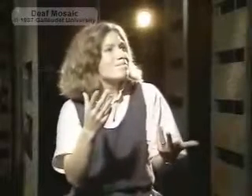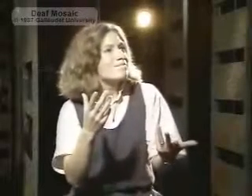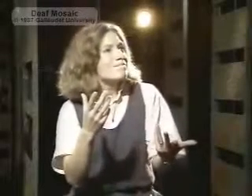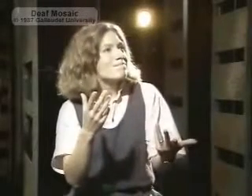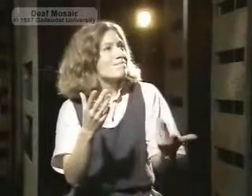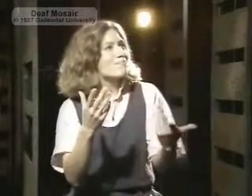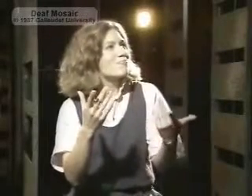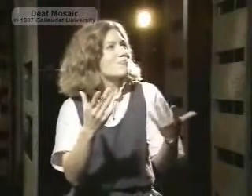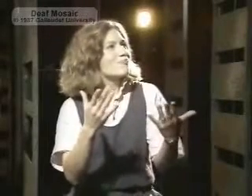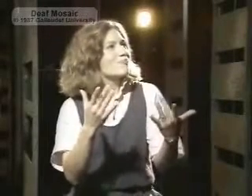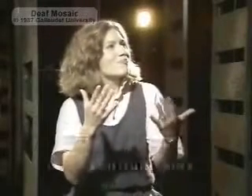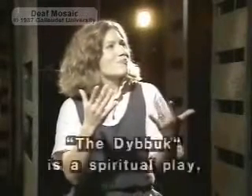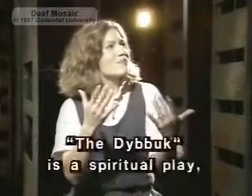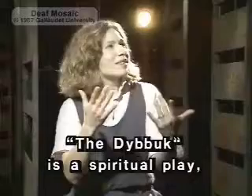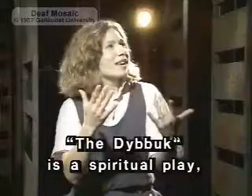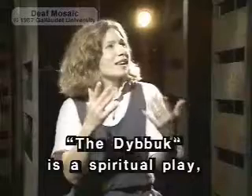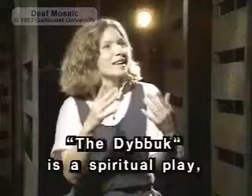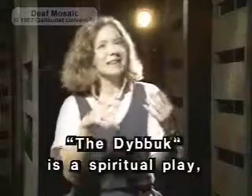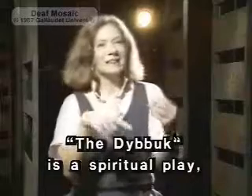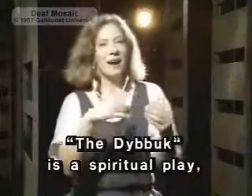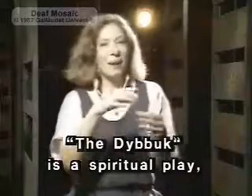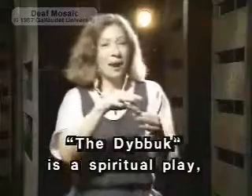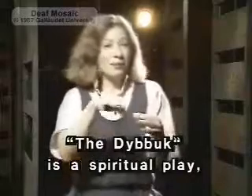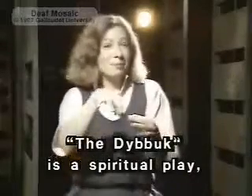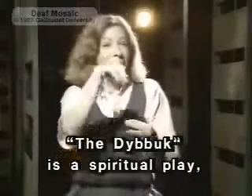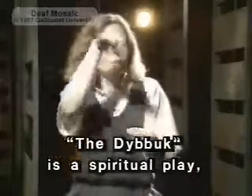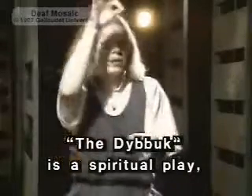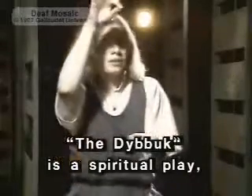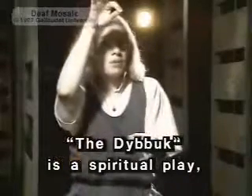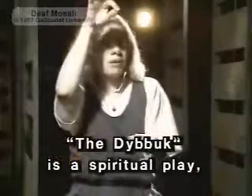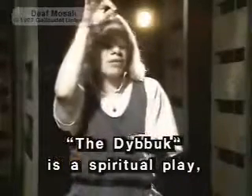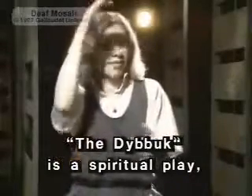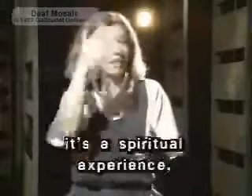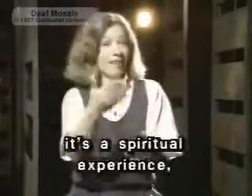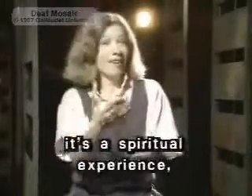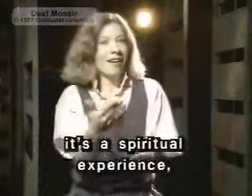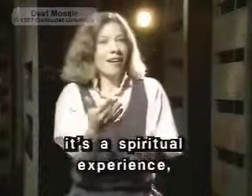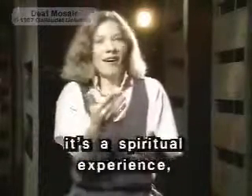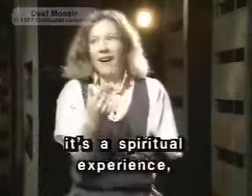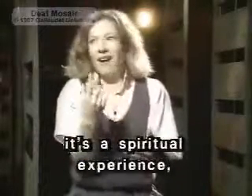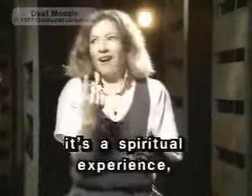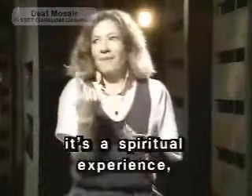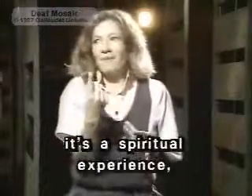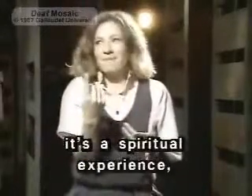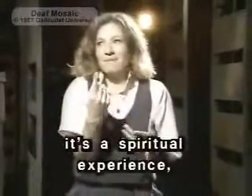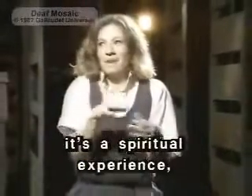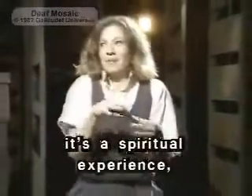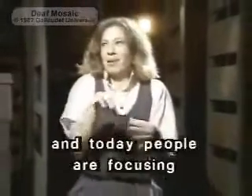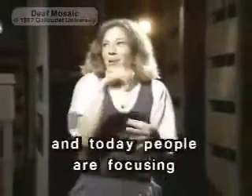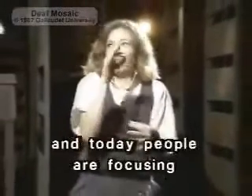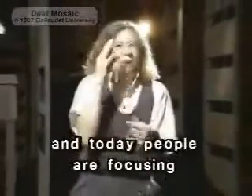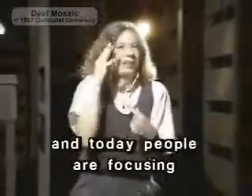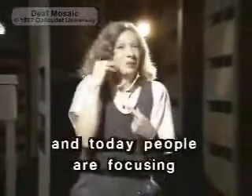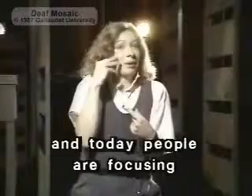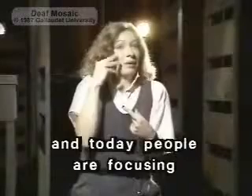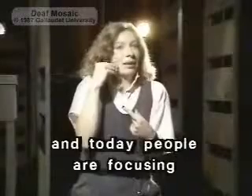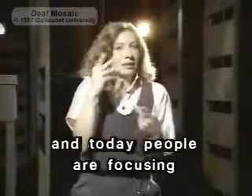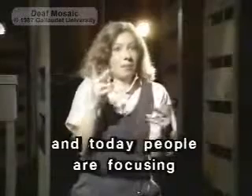The Dybbuk is a spiritual play. It's a spiritual experience. And today people are